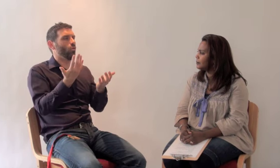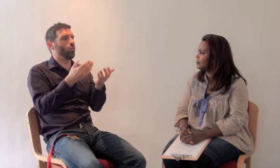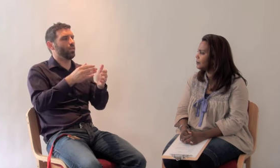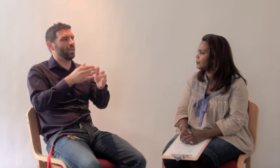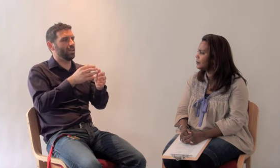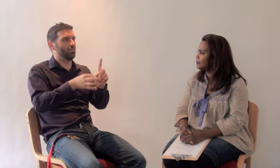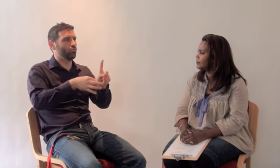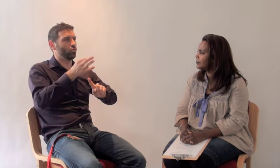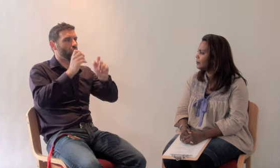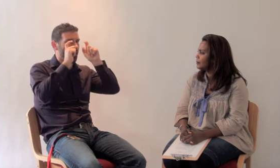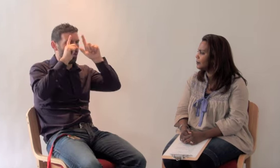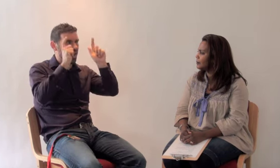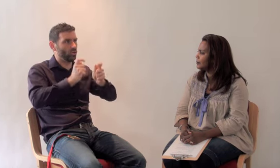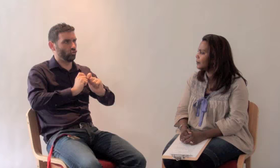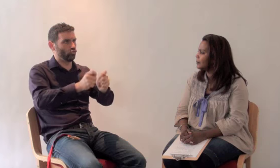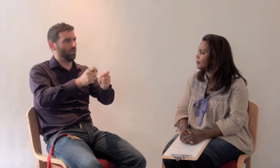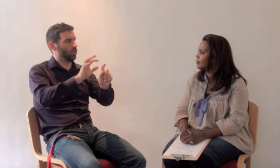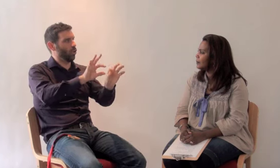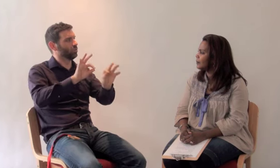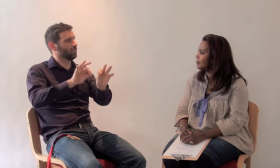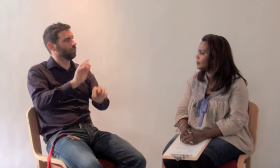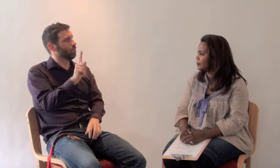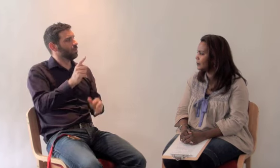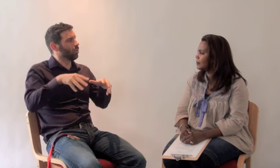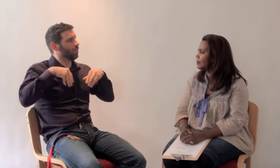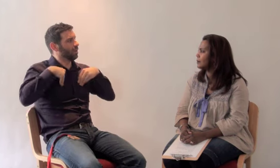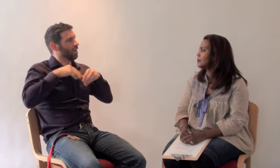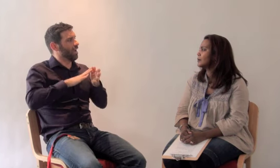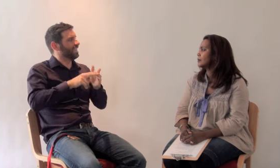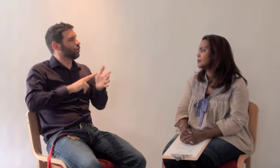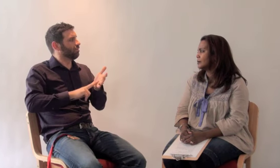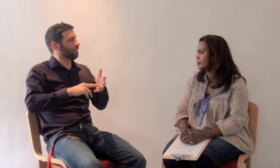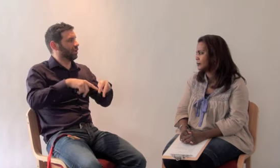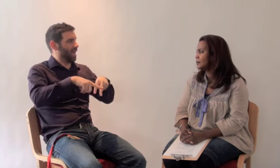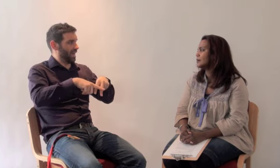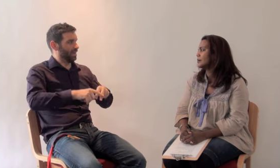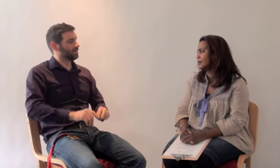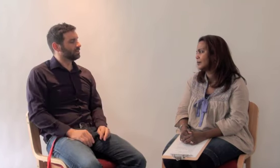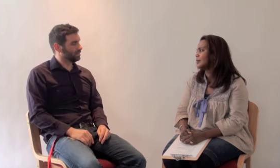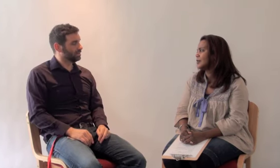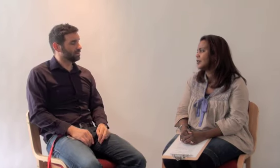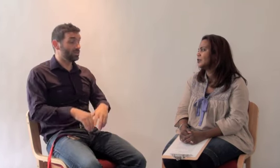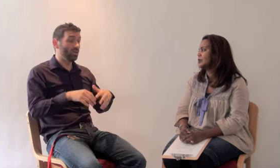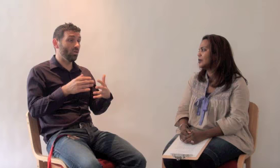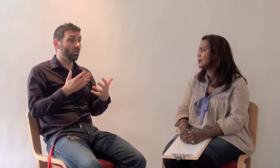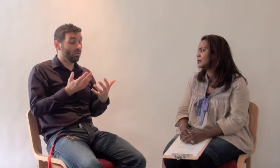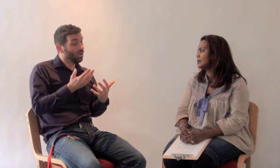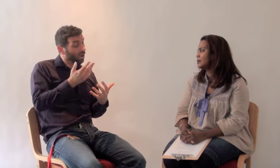They raise money to improve awareness of treatment options for people with HIV and AIDS.